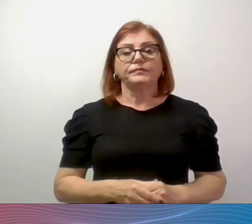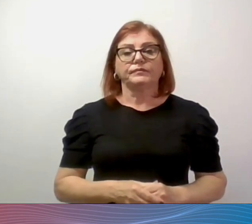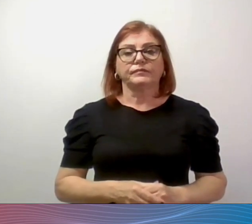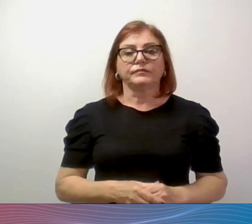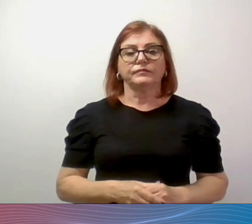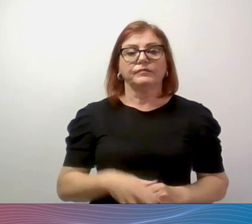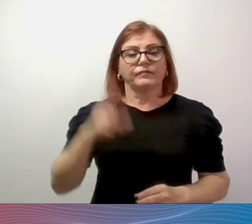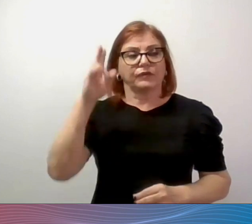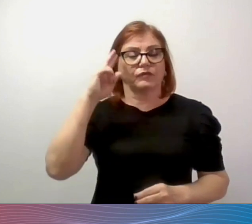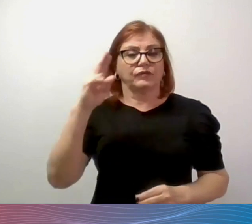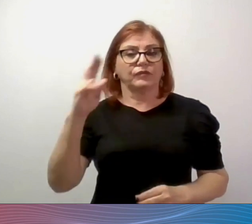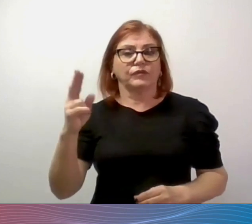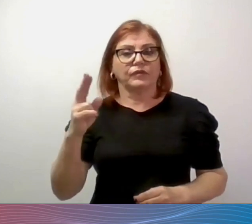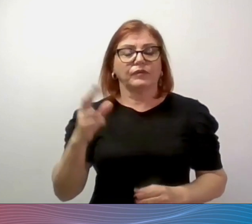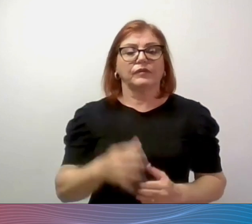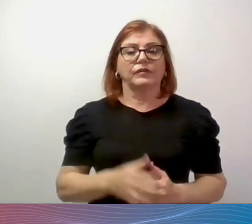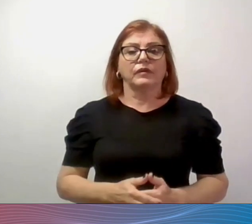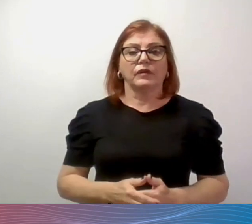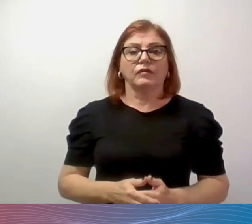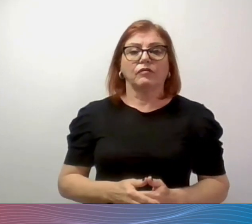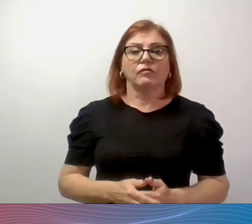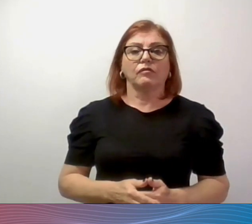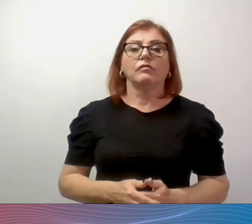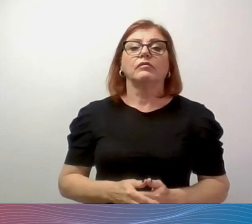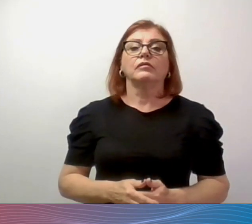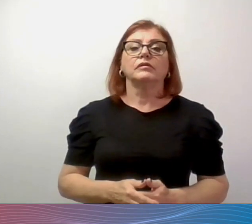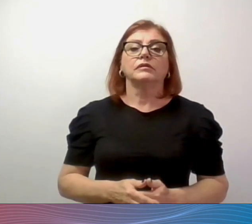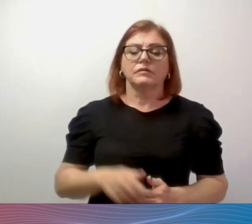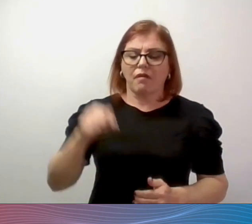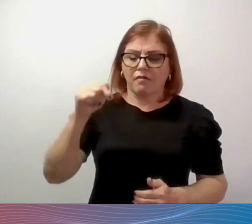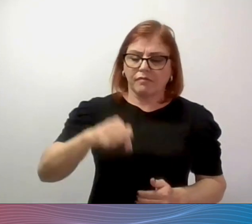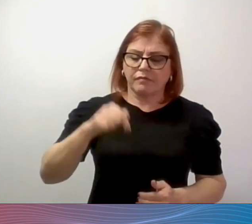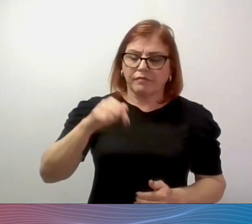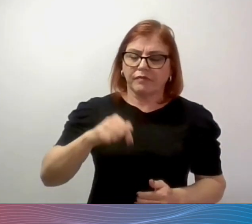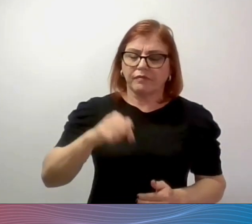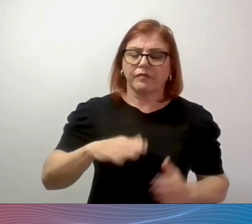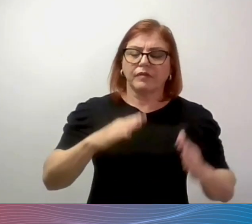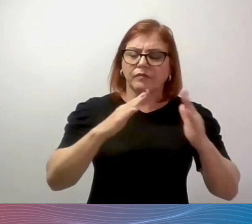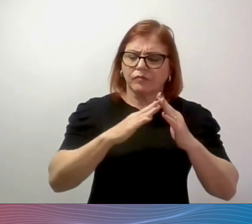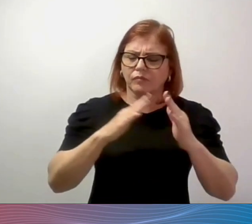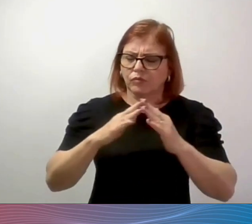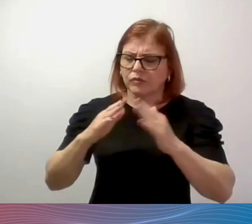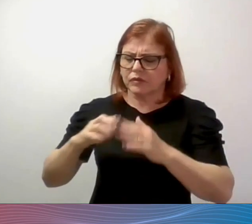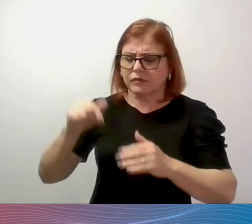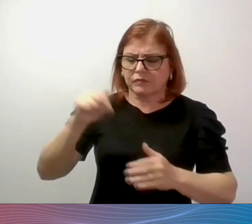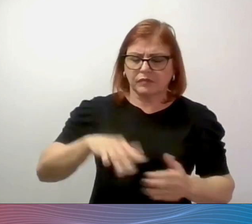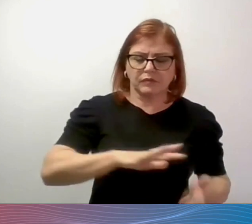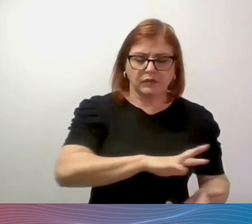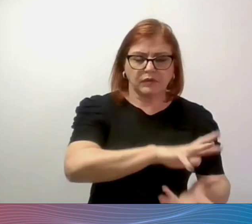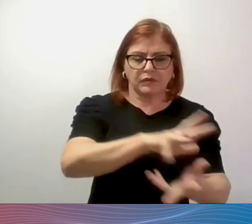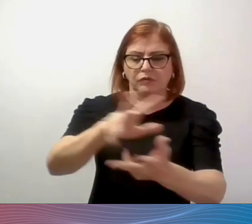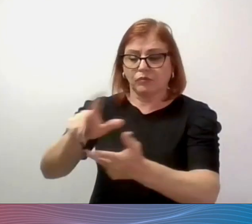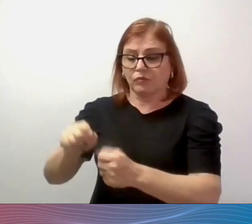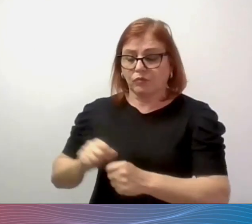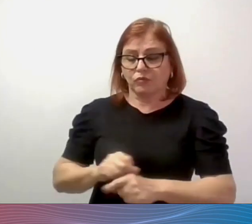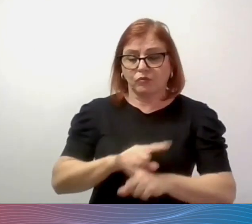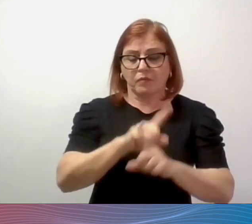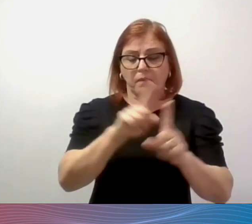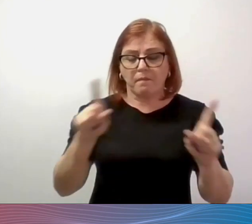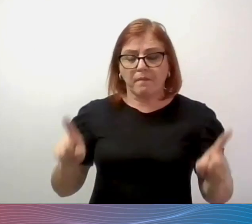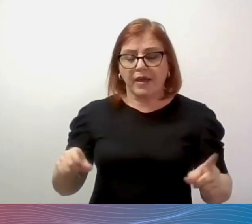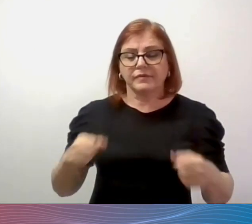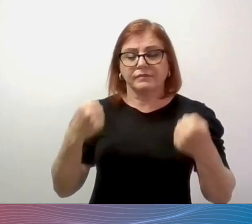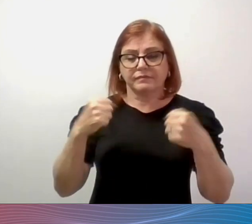ainda nos deixou aqui no mundo. The Lord led us here on earth, on the world. Mas o Senhor precisa nos guardar do mal. But